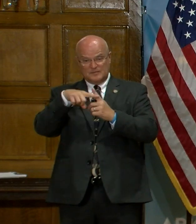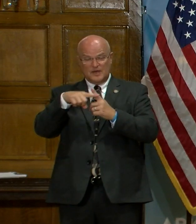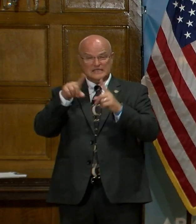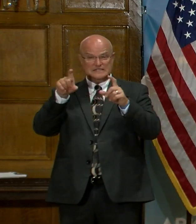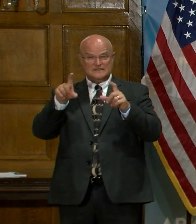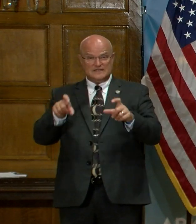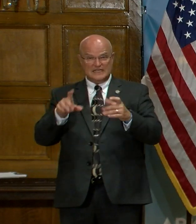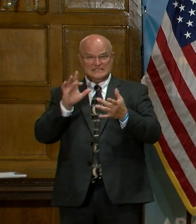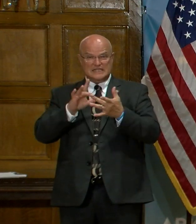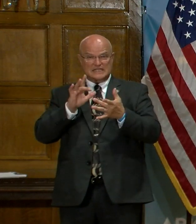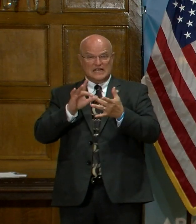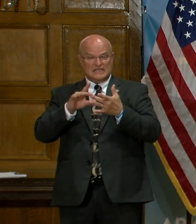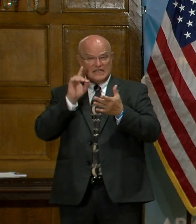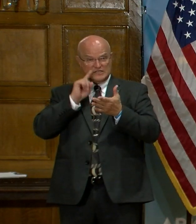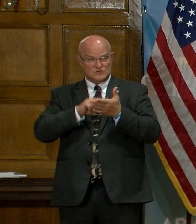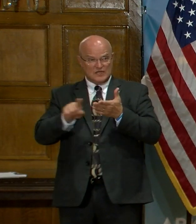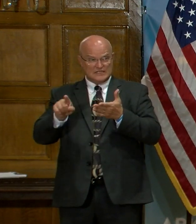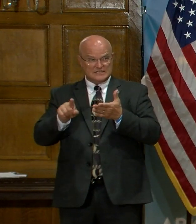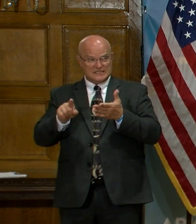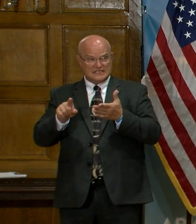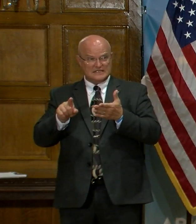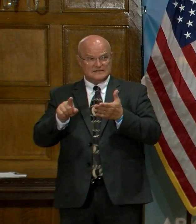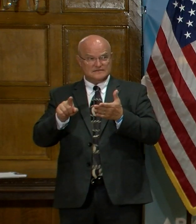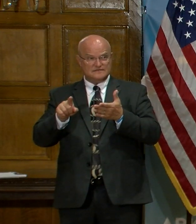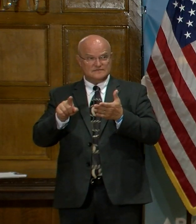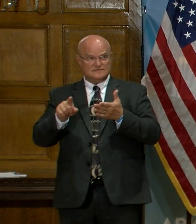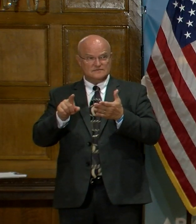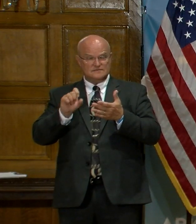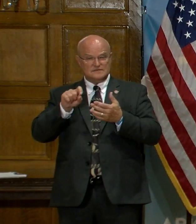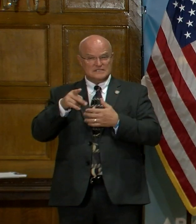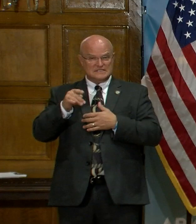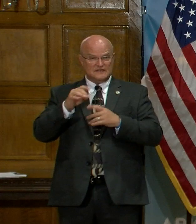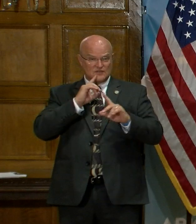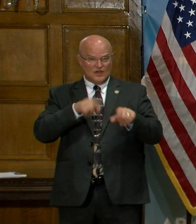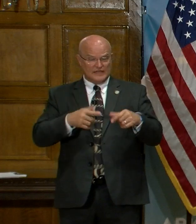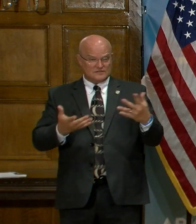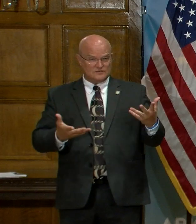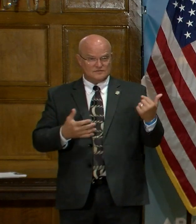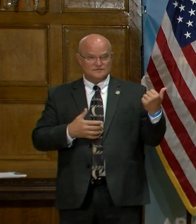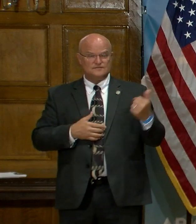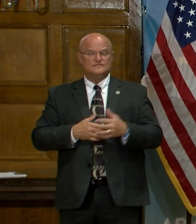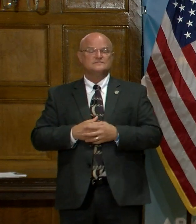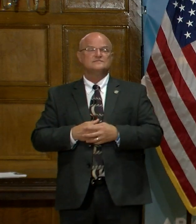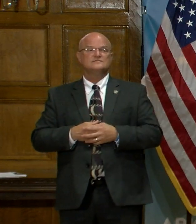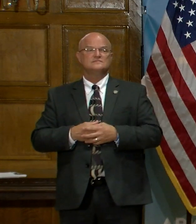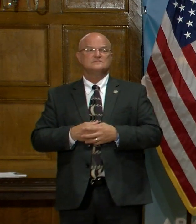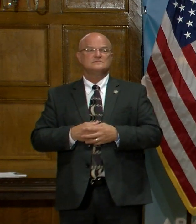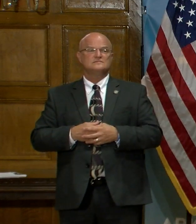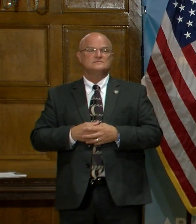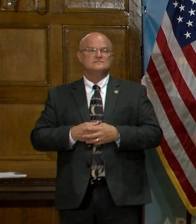positive test and the contact tracing. Stephanie, you have an answer to that?